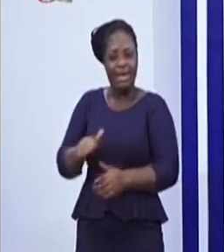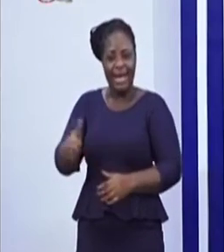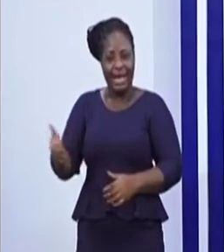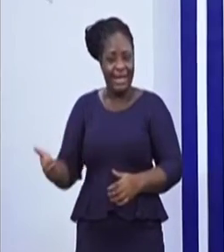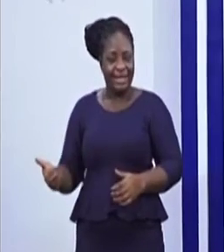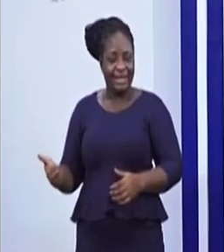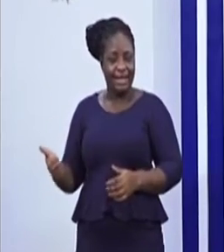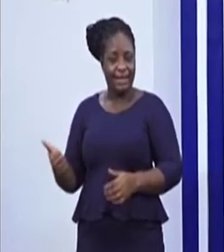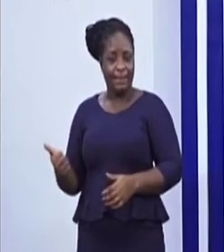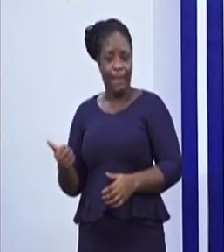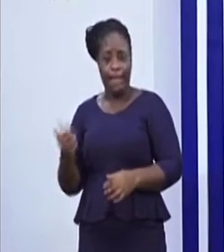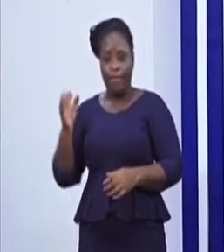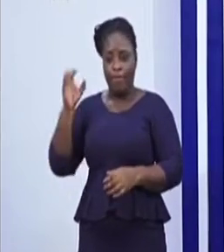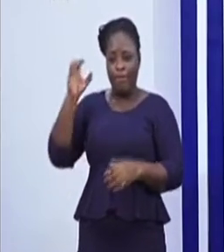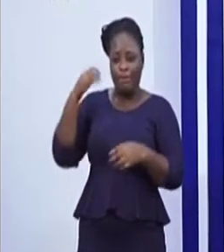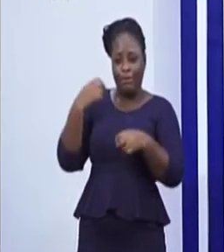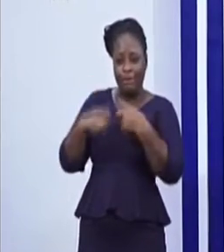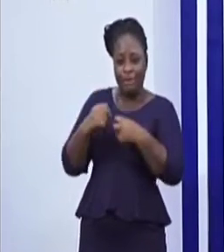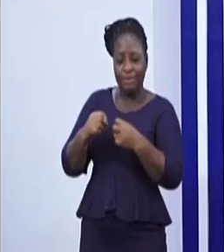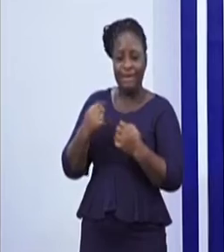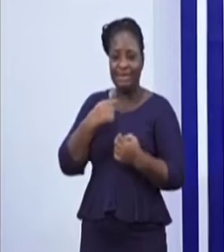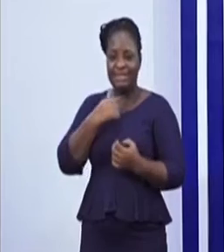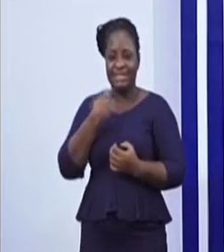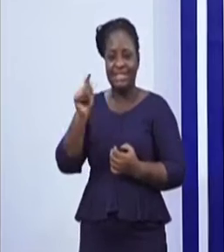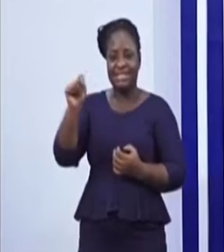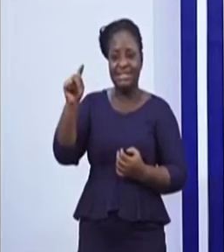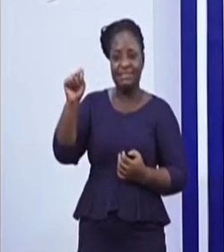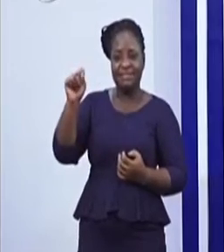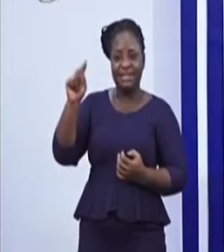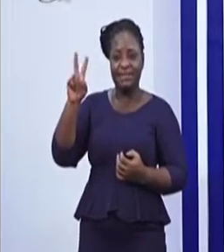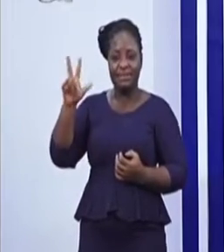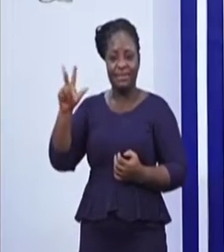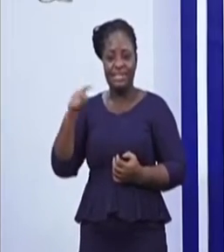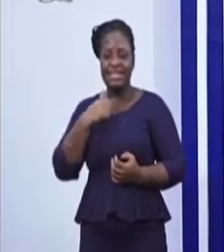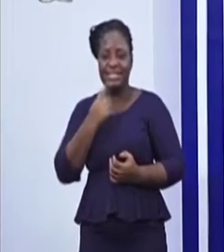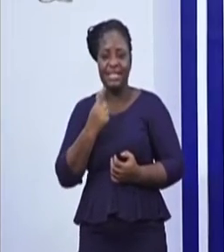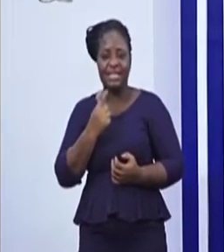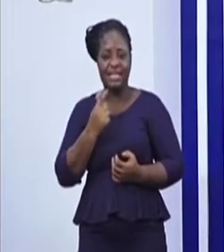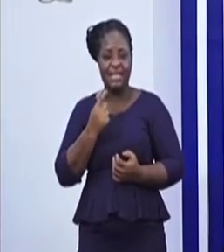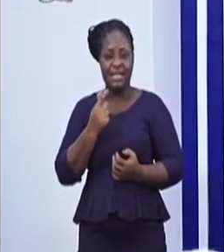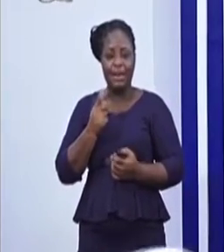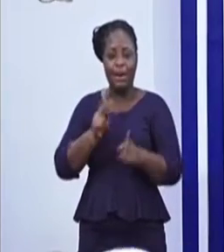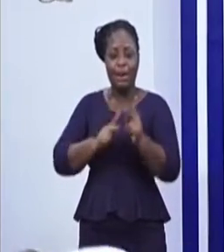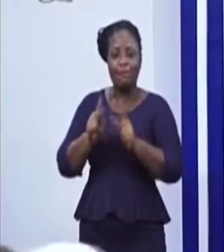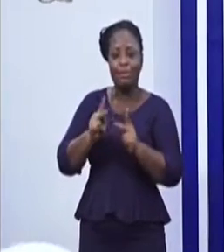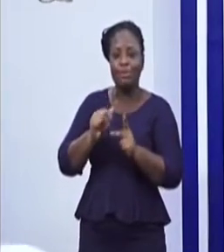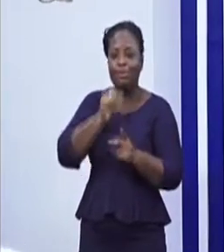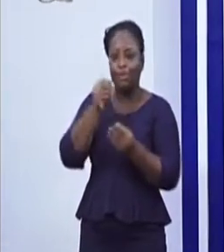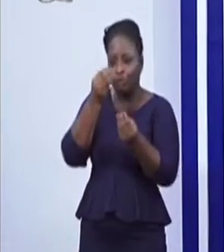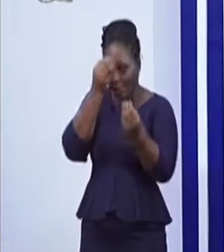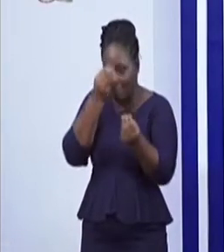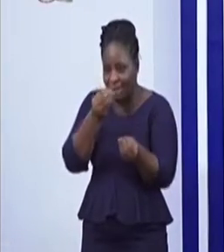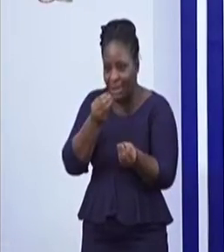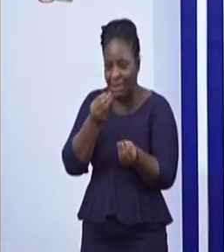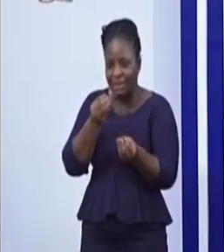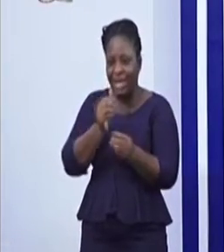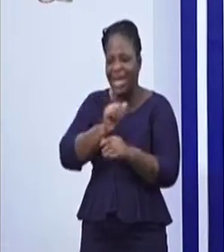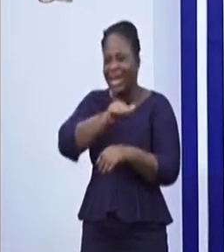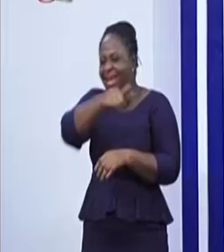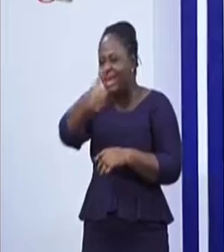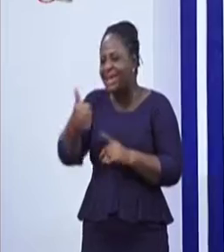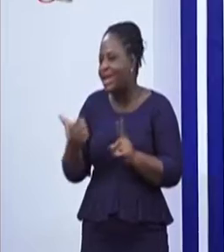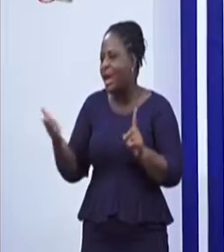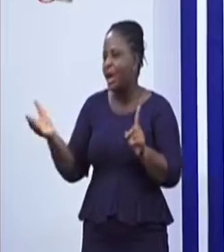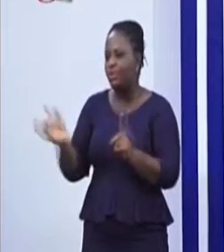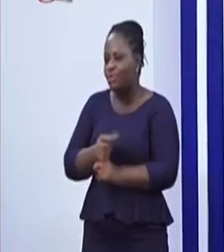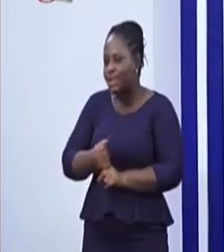cases that you have mentioned, somebody mentioned TV3, did you say about the beaches? Yes. So any arrest that